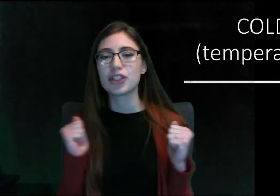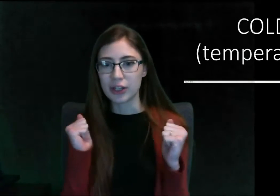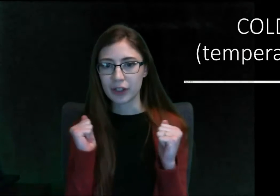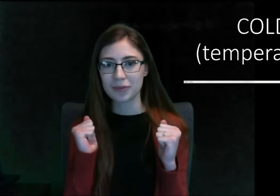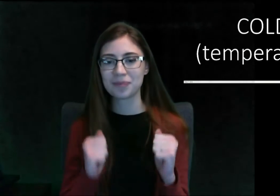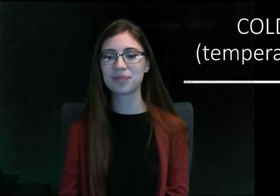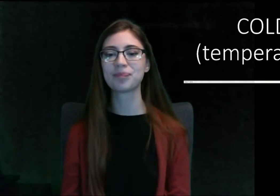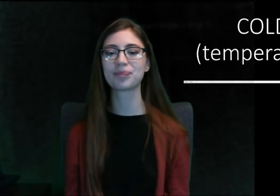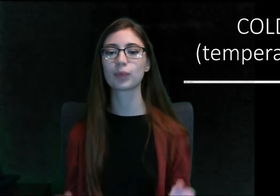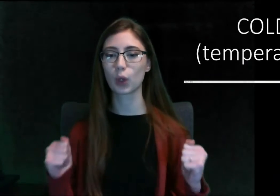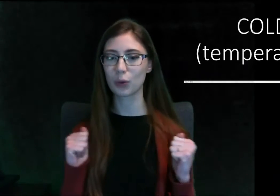shiver. Cold.